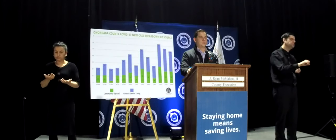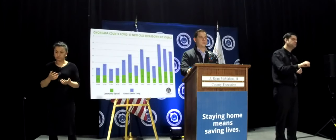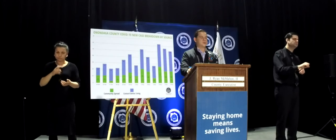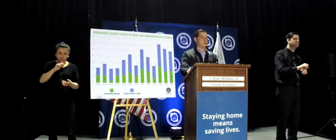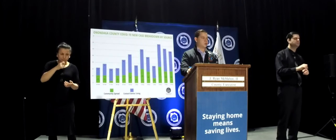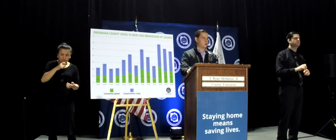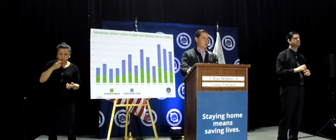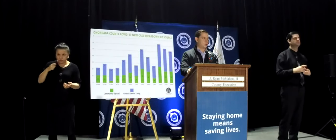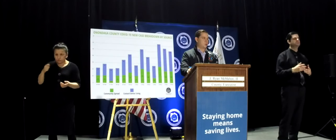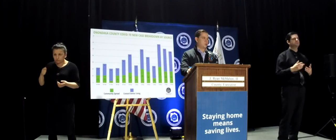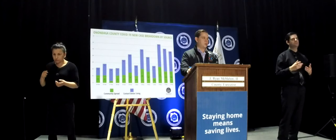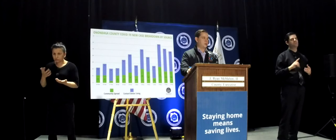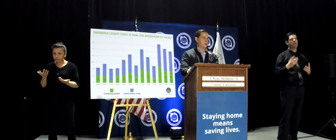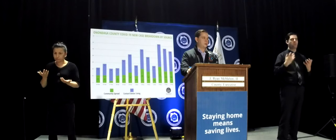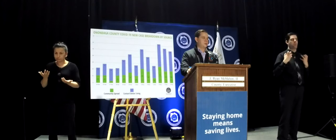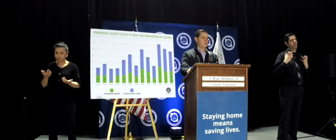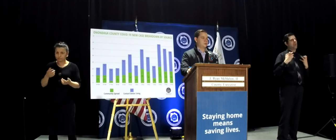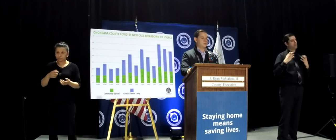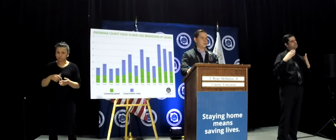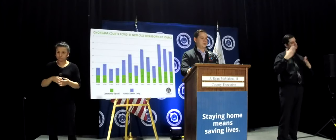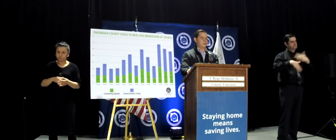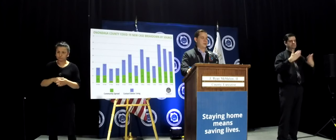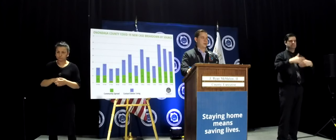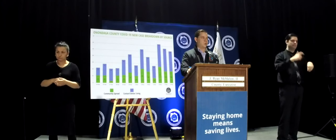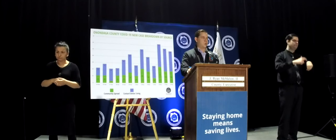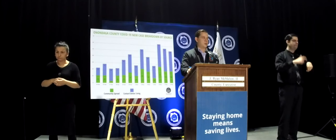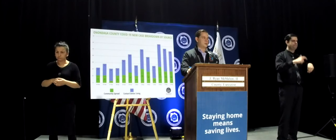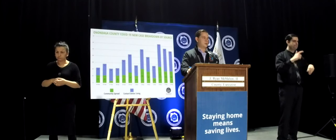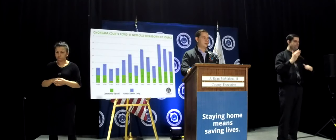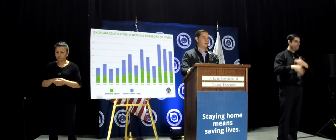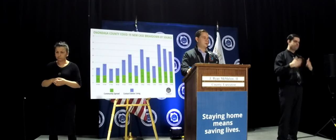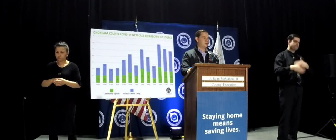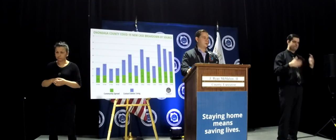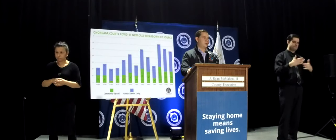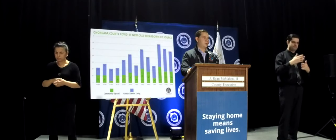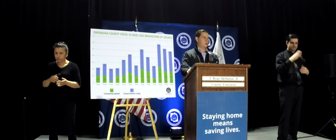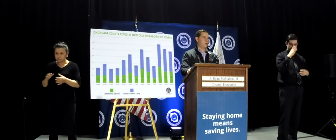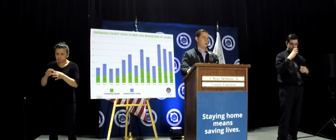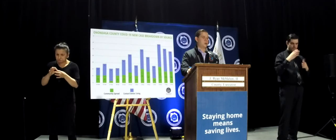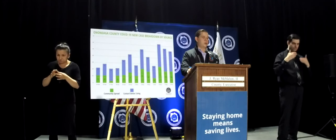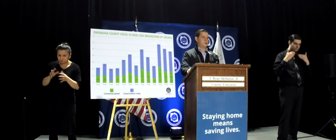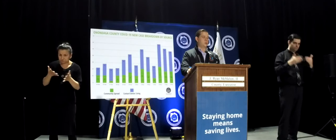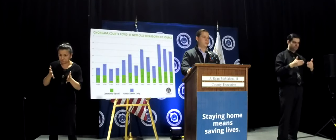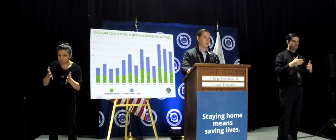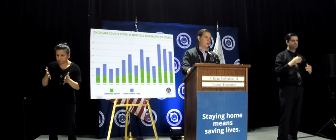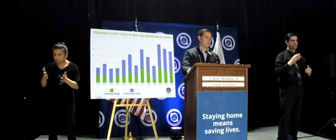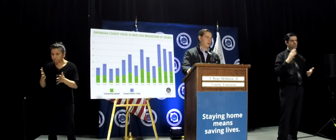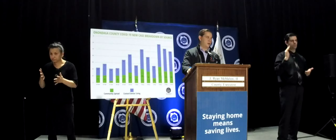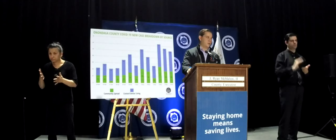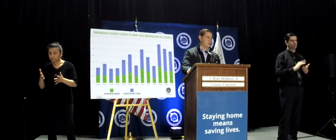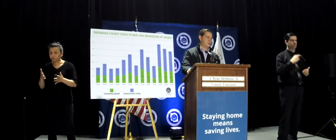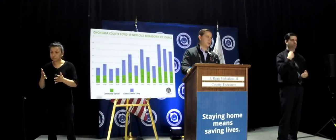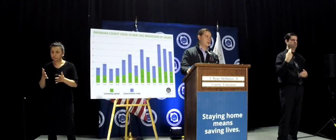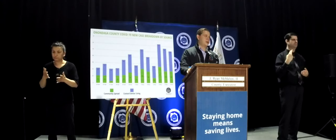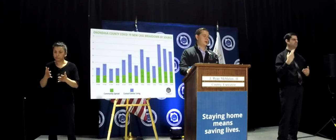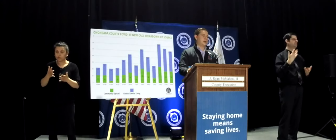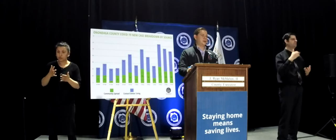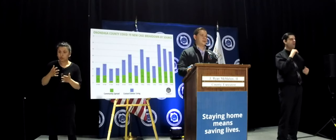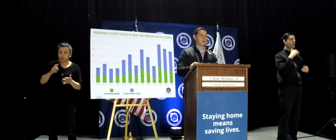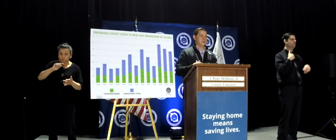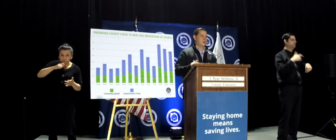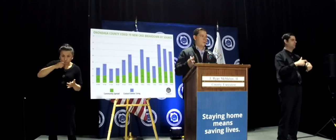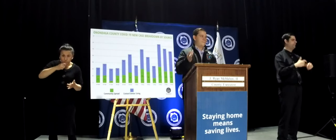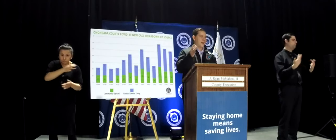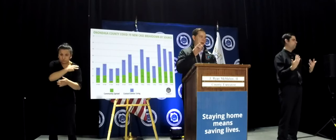we want to be surgical with it to eliminate risk into communities that we know don't do well with the virus, and